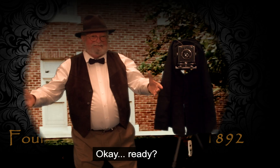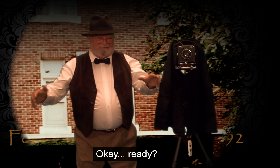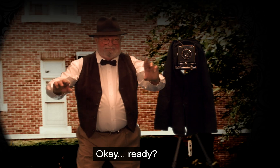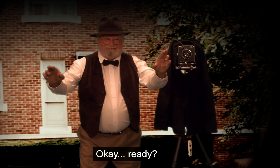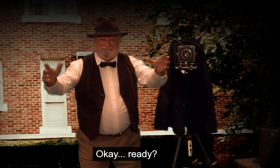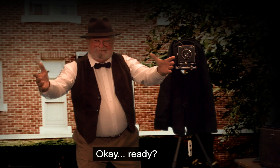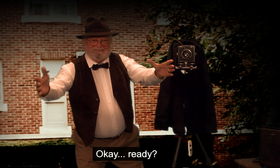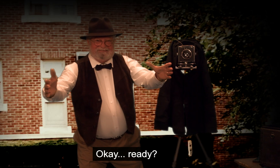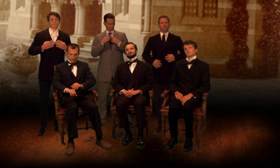Okay, ready?